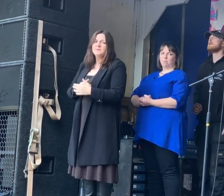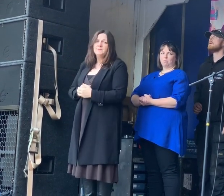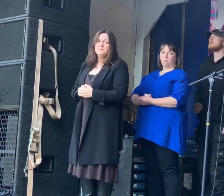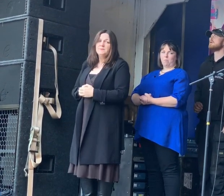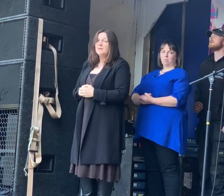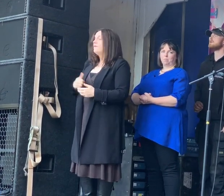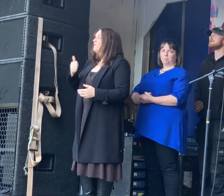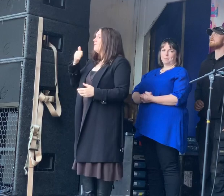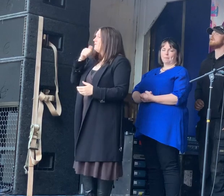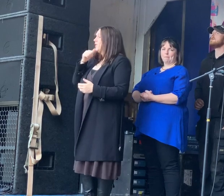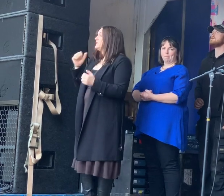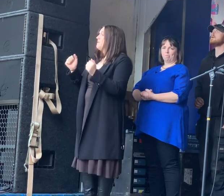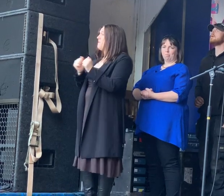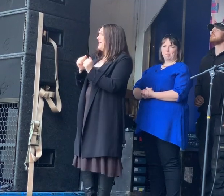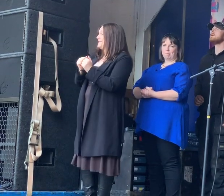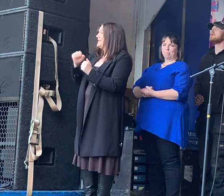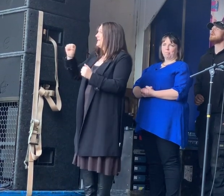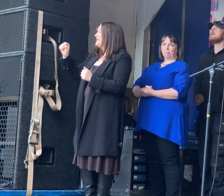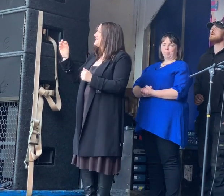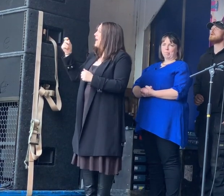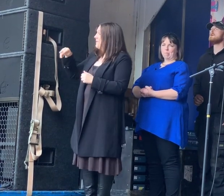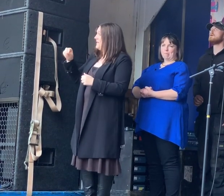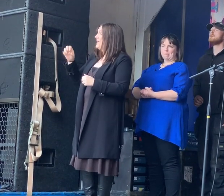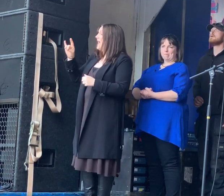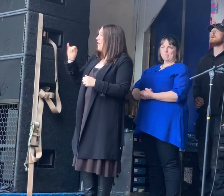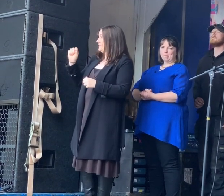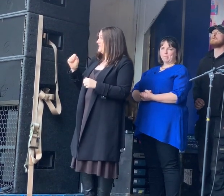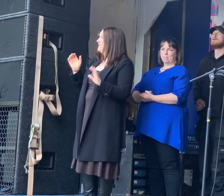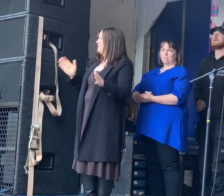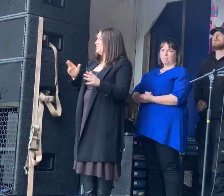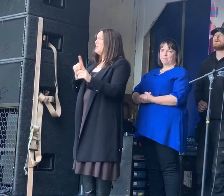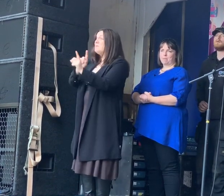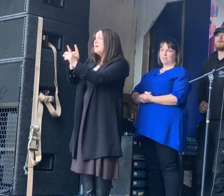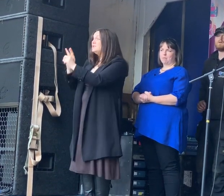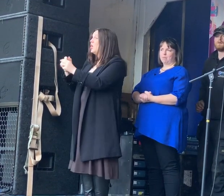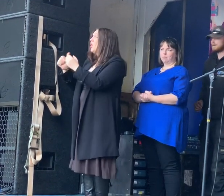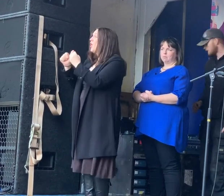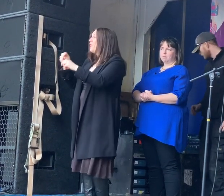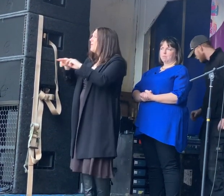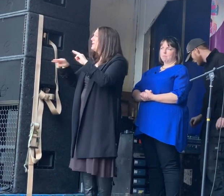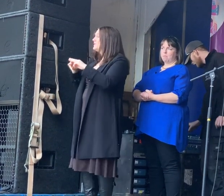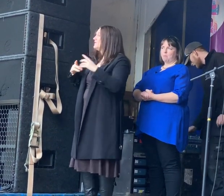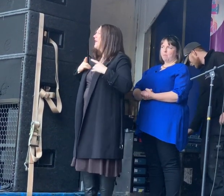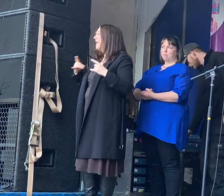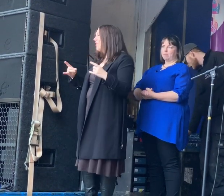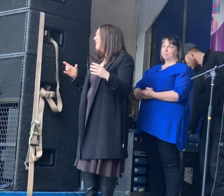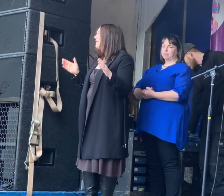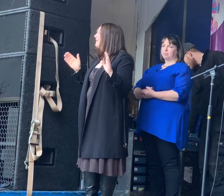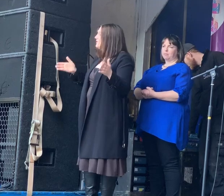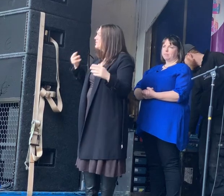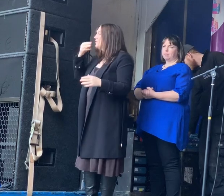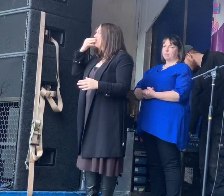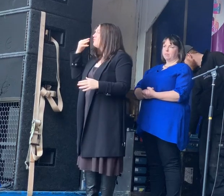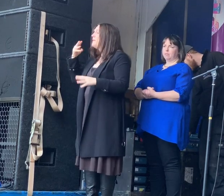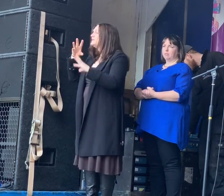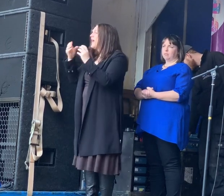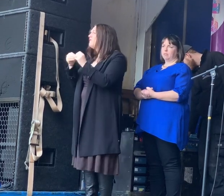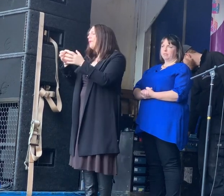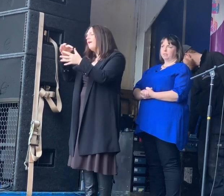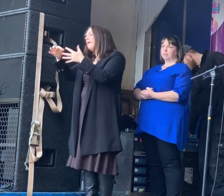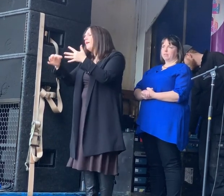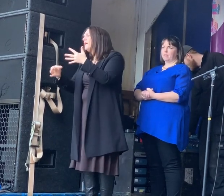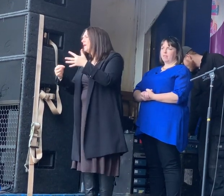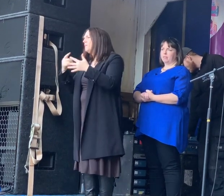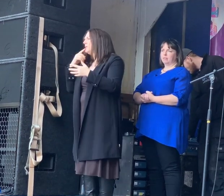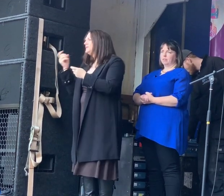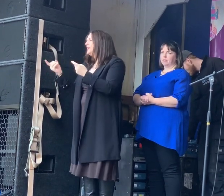When we first met Simon Harris, we had met other ministers for health who promised everything to us and delivered